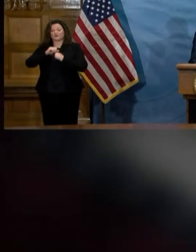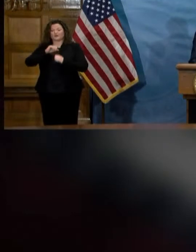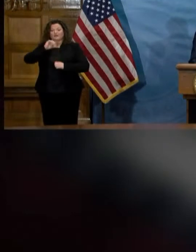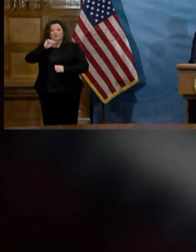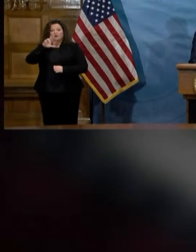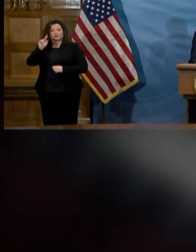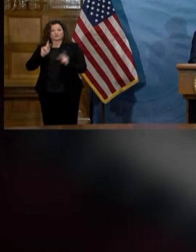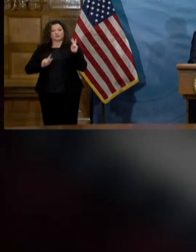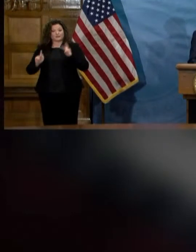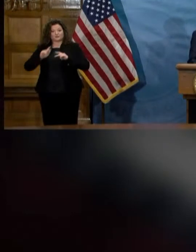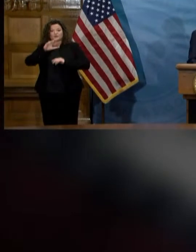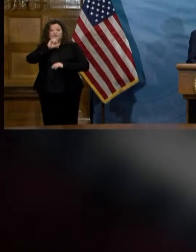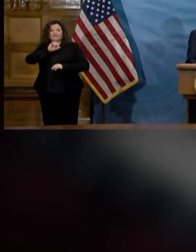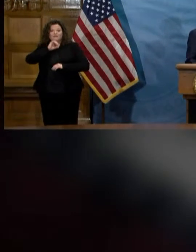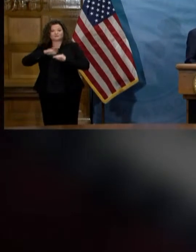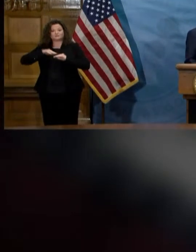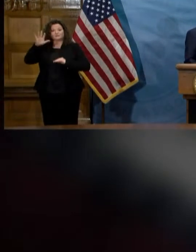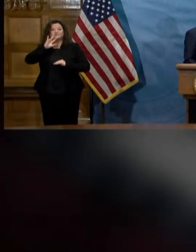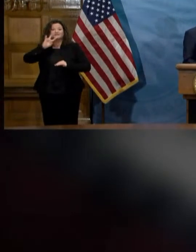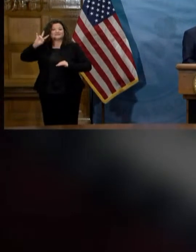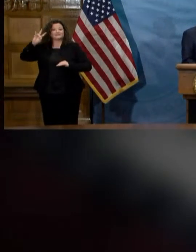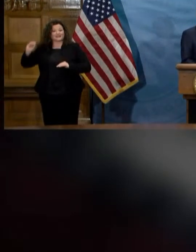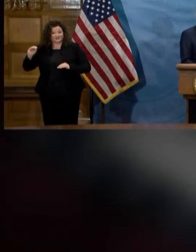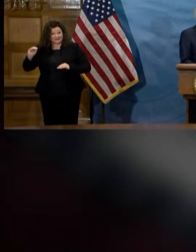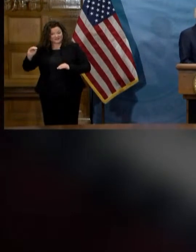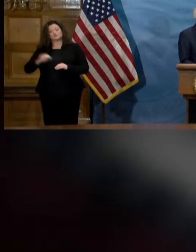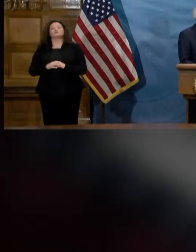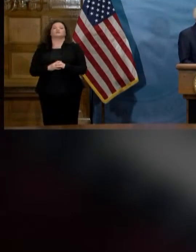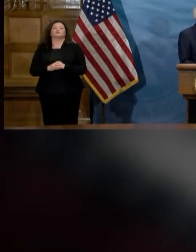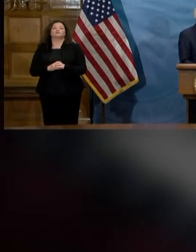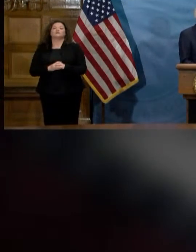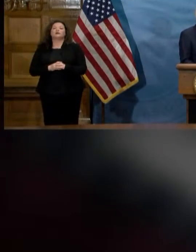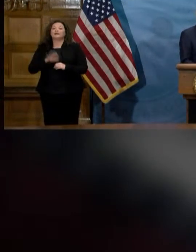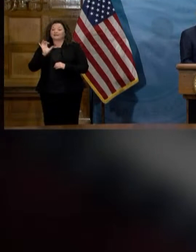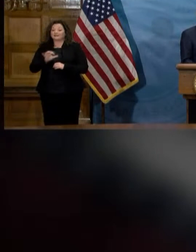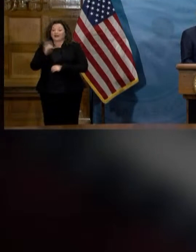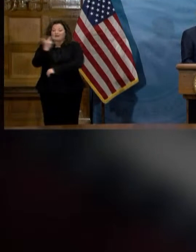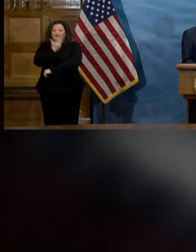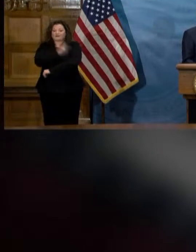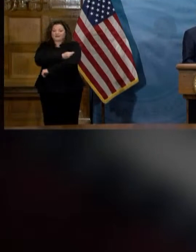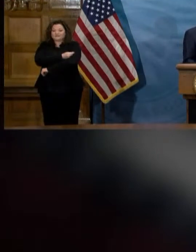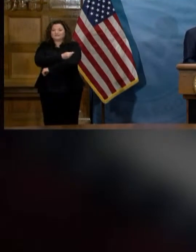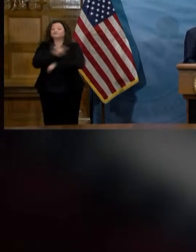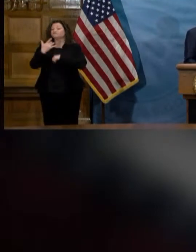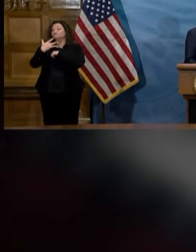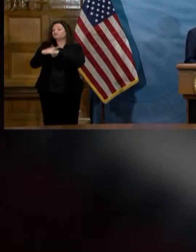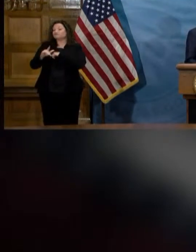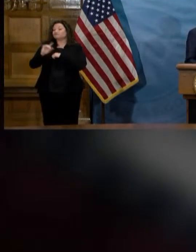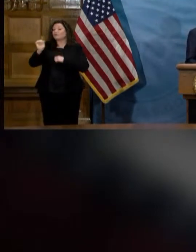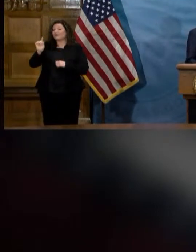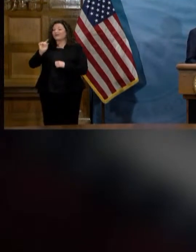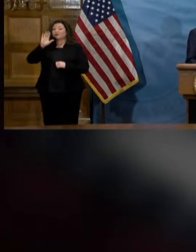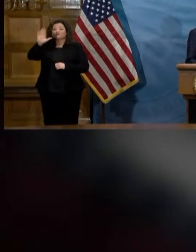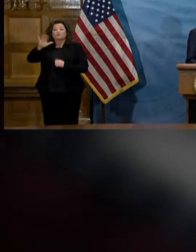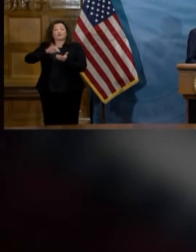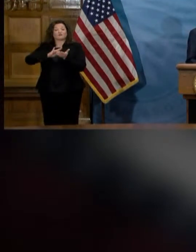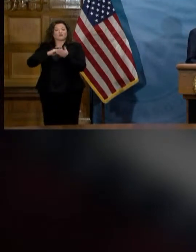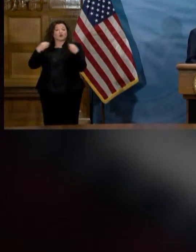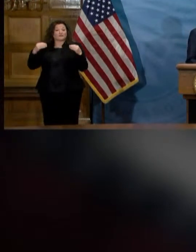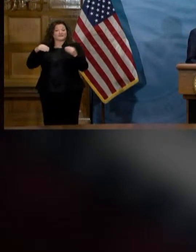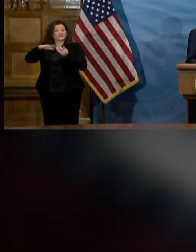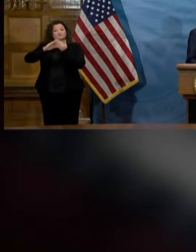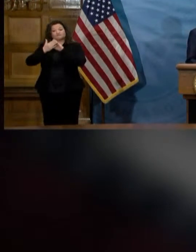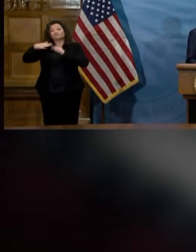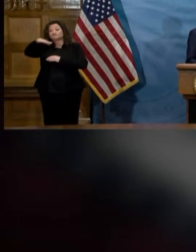older, and these vaccines are available through your community pharmacies.